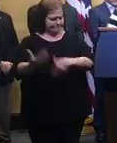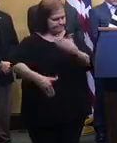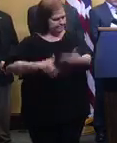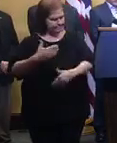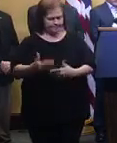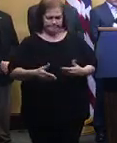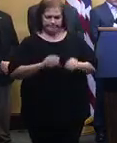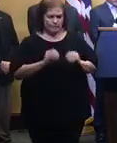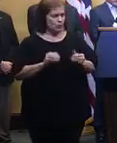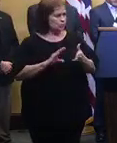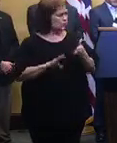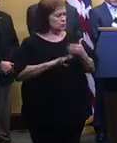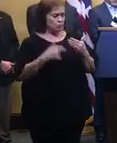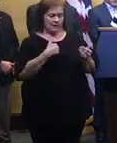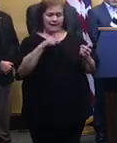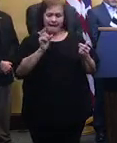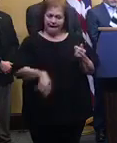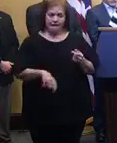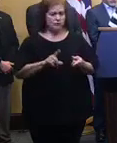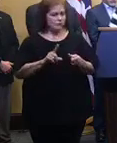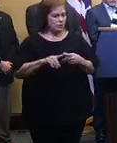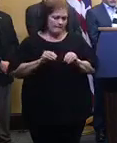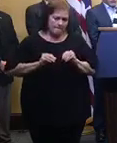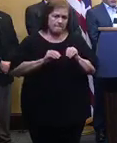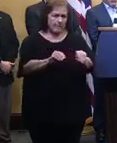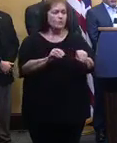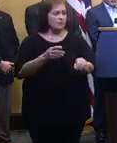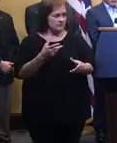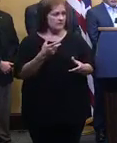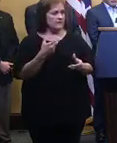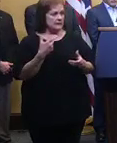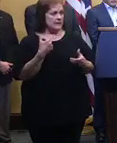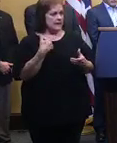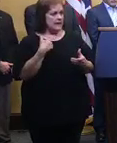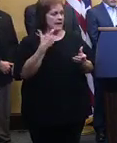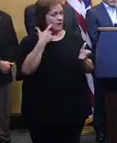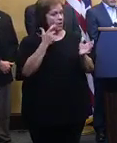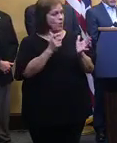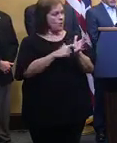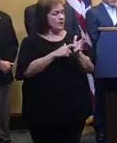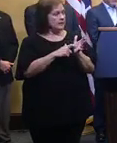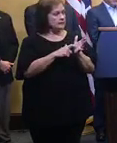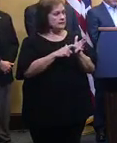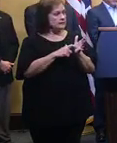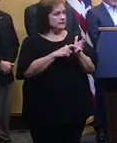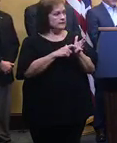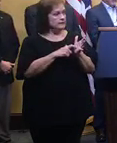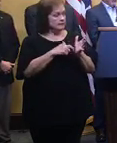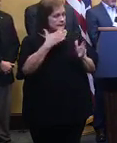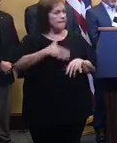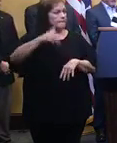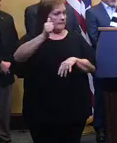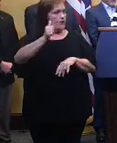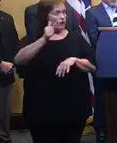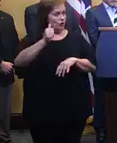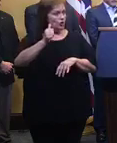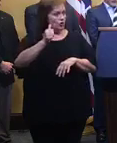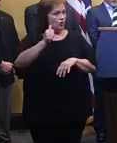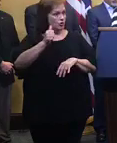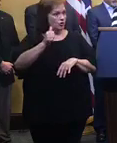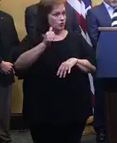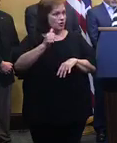no excuses but doing the work that it takes. And I'm seeing more done under our leadership than in a